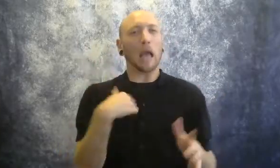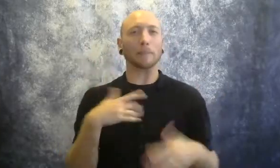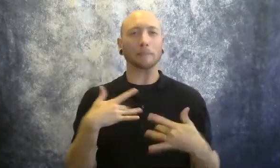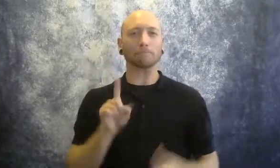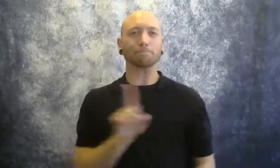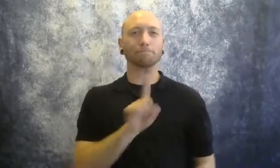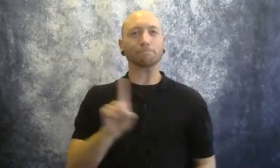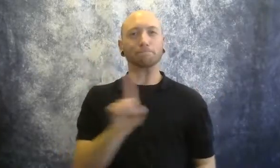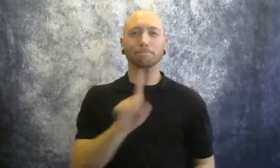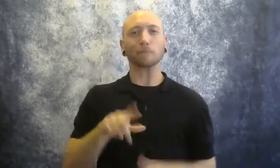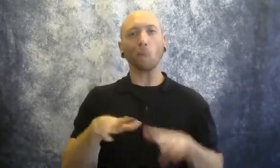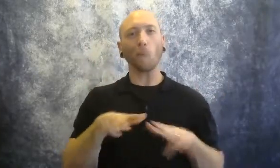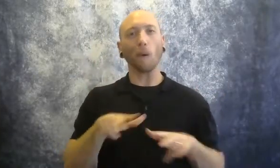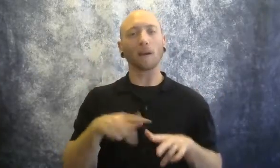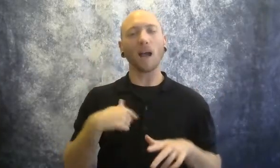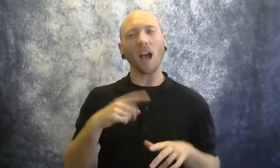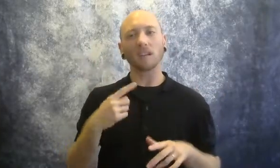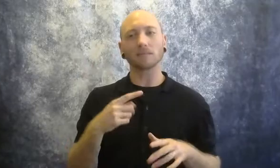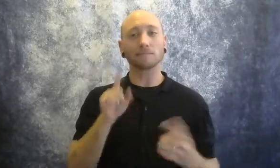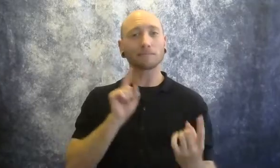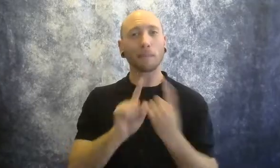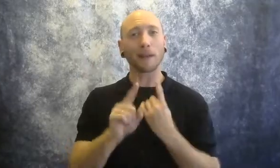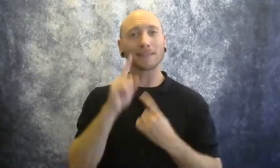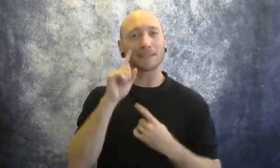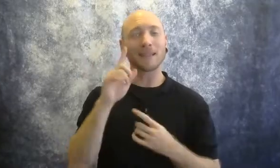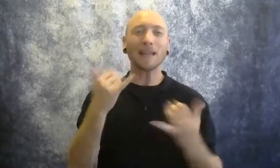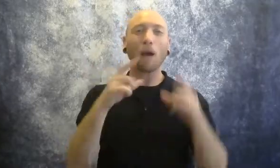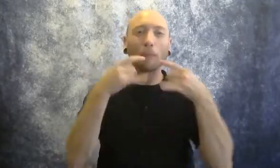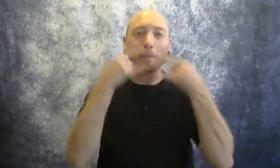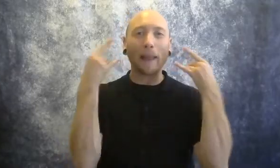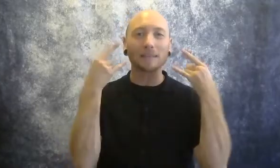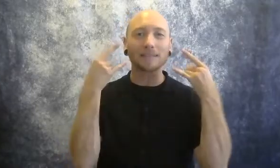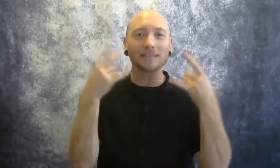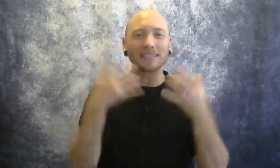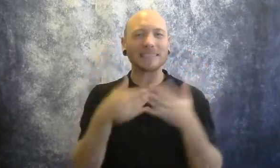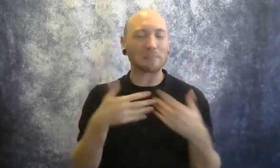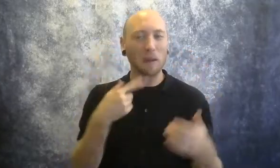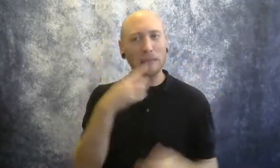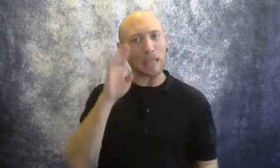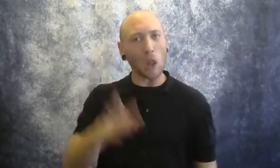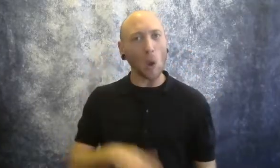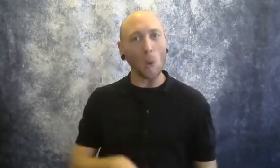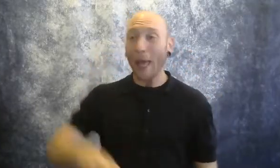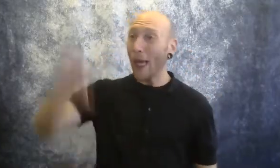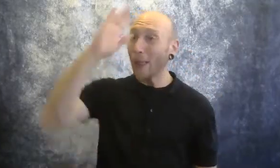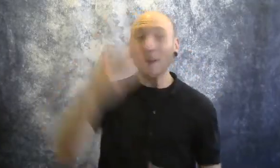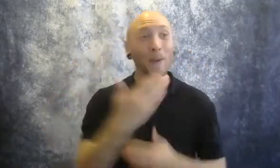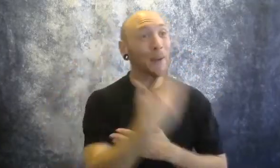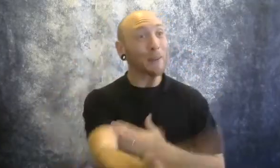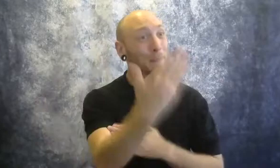to people. I walk a lot, When I'm walking, I say hello. They may look down or whatever. They've got their masks on or whatever. I don't care what they're doing,